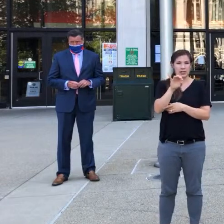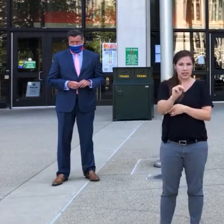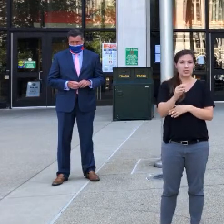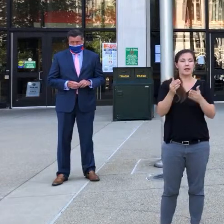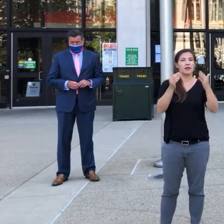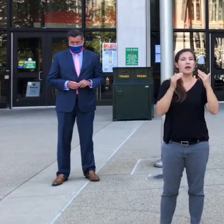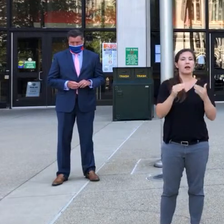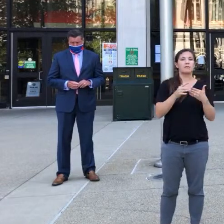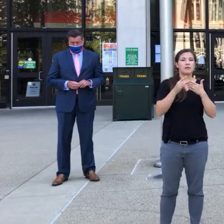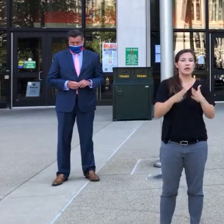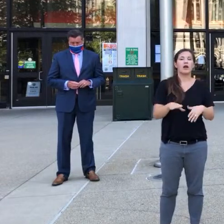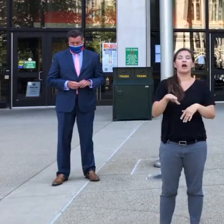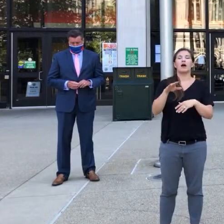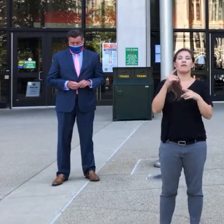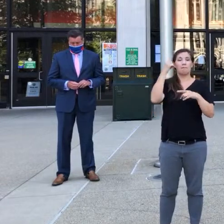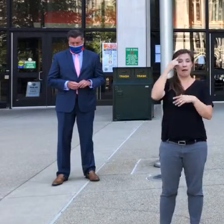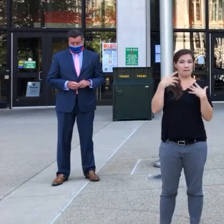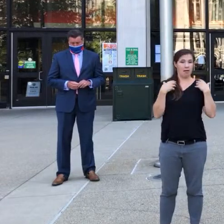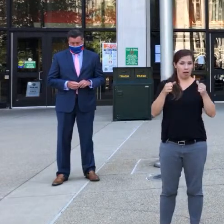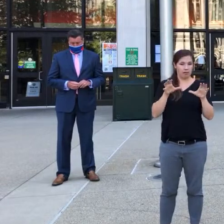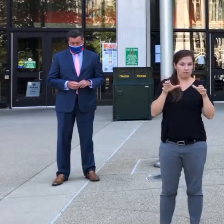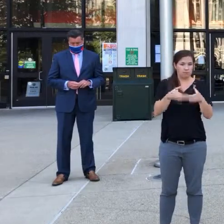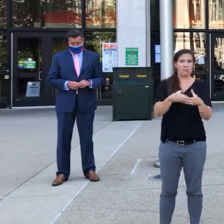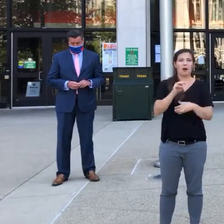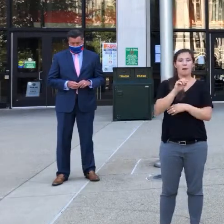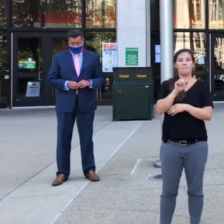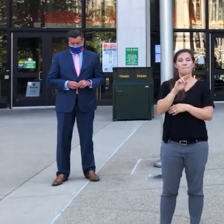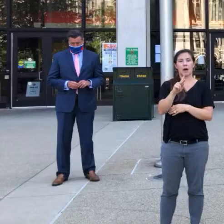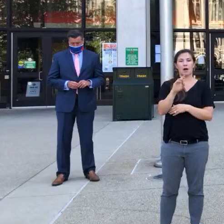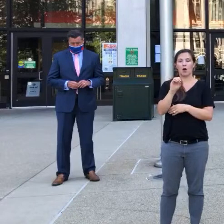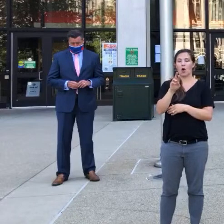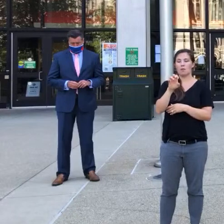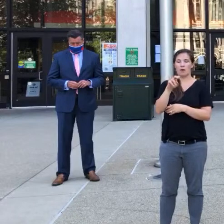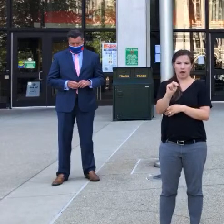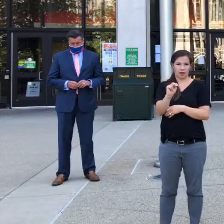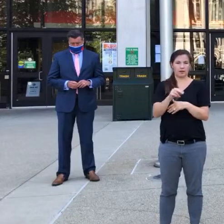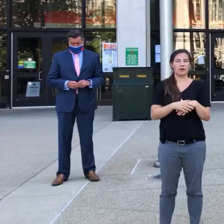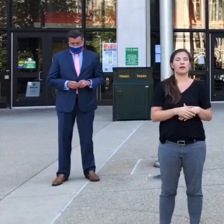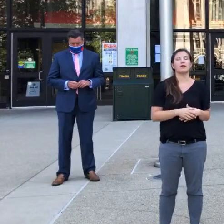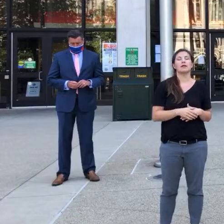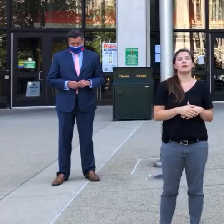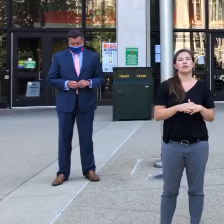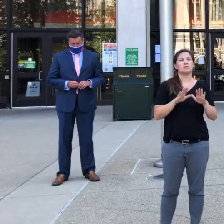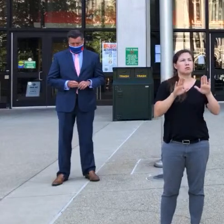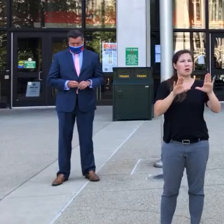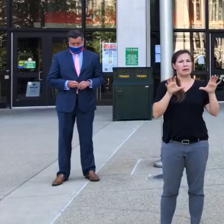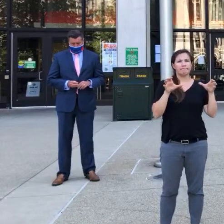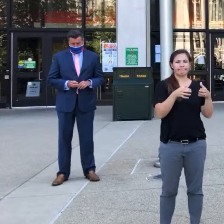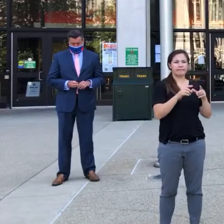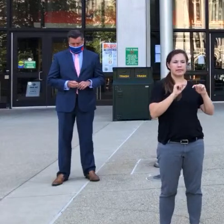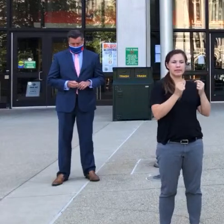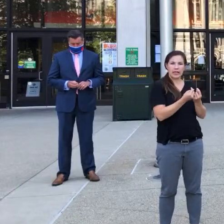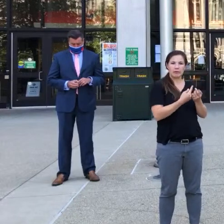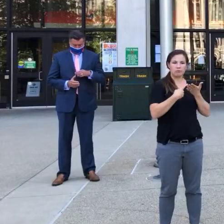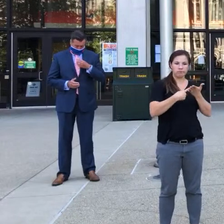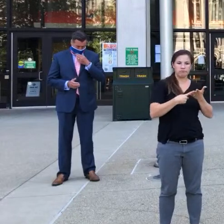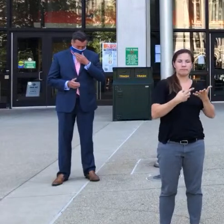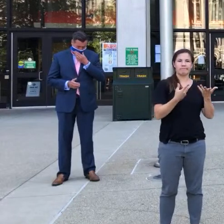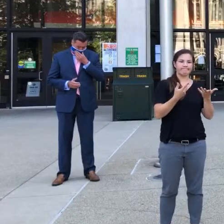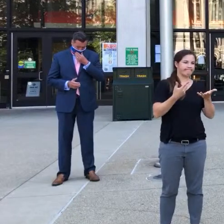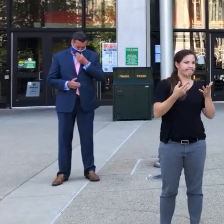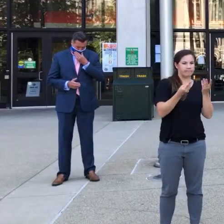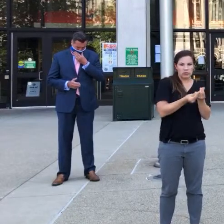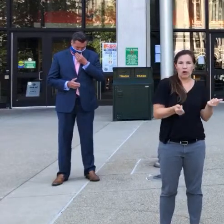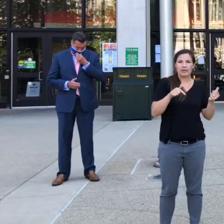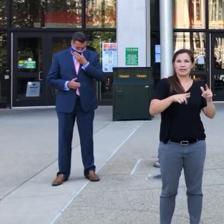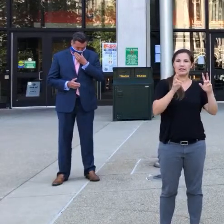Mental Health, Mark O'Brien. We have a great team working on behalf of Erie County with this issue, from the Department of Health, the